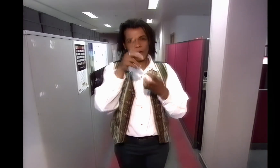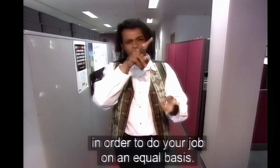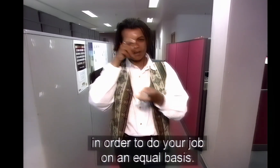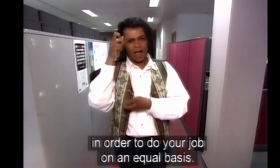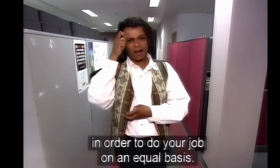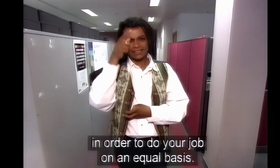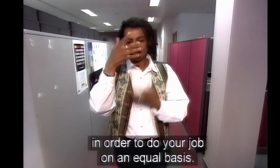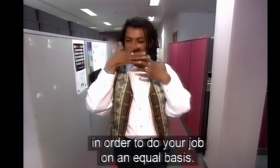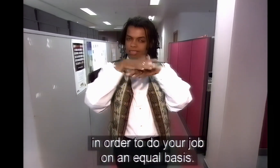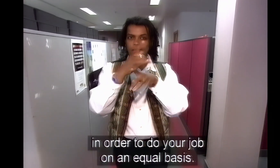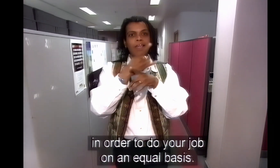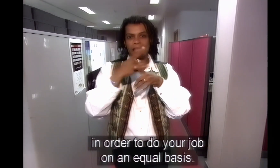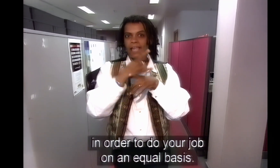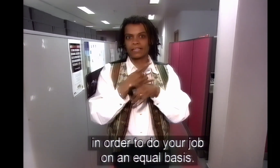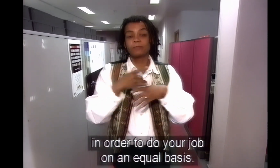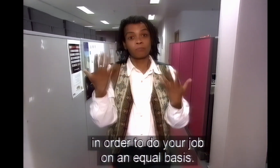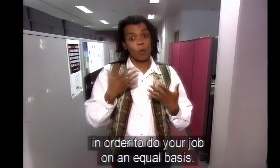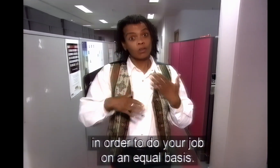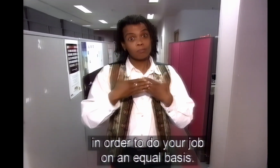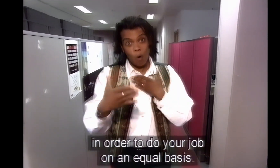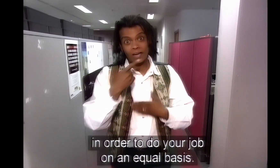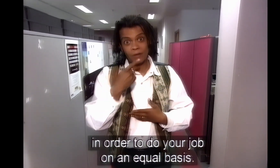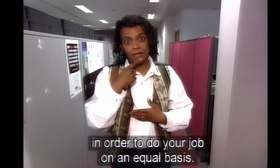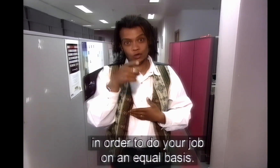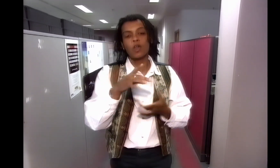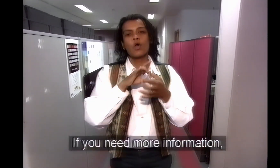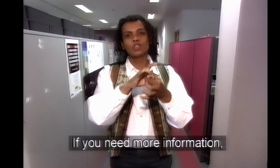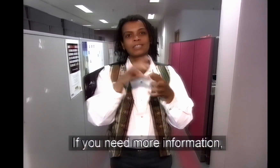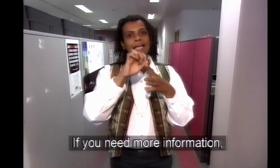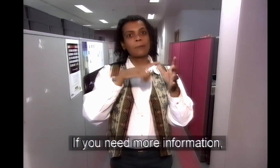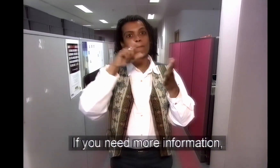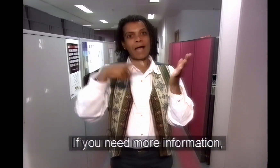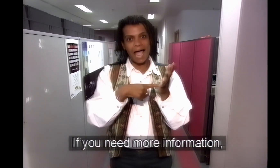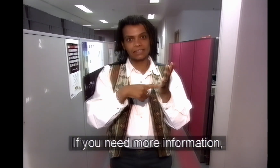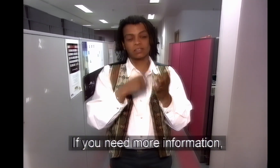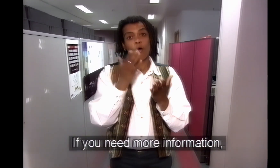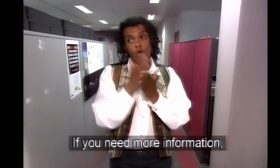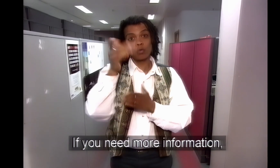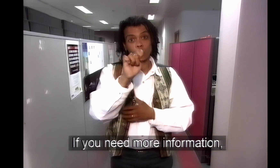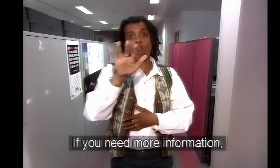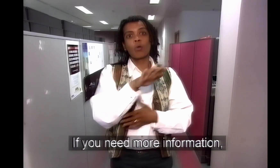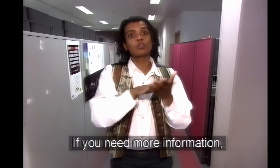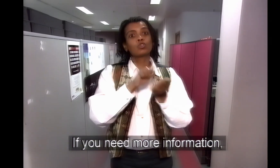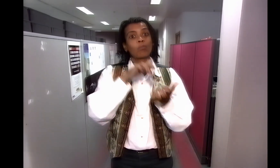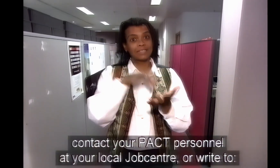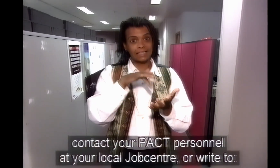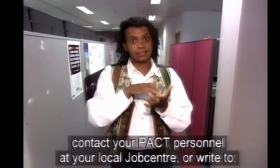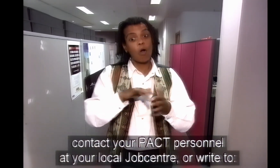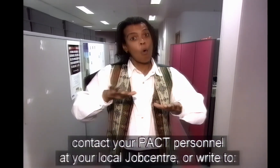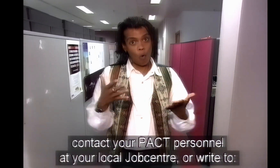basis. And these needs and how they are interpreted is a grey area. If you need more information, contact your PACT personnel at your